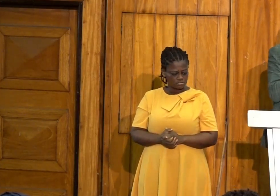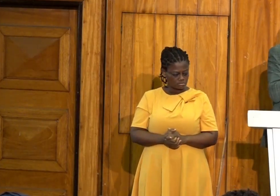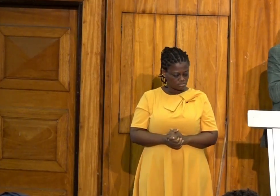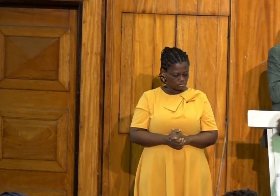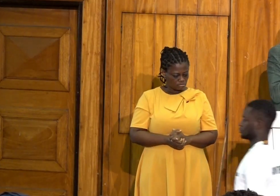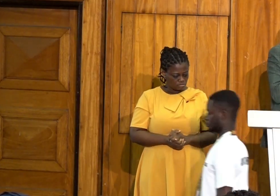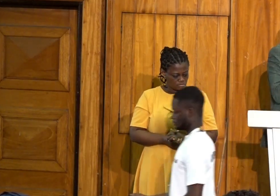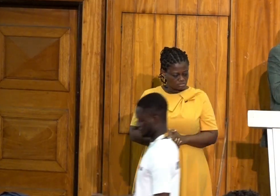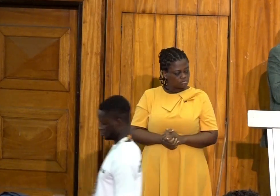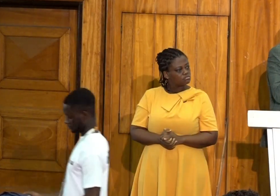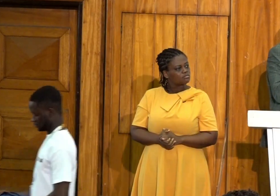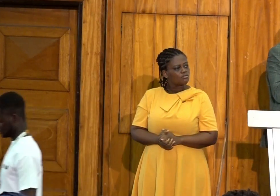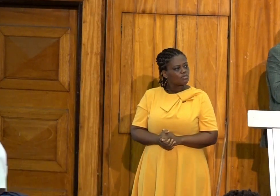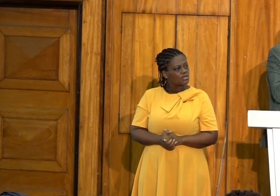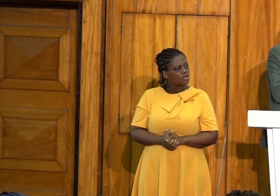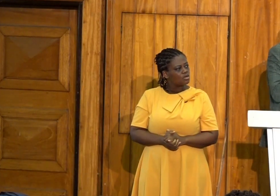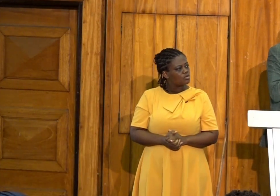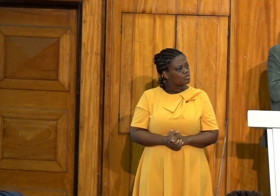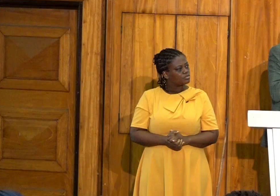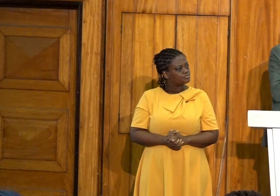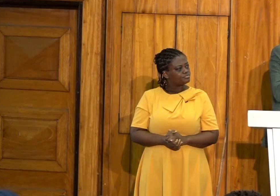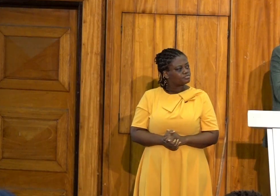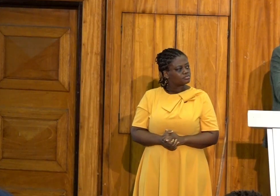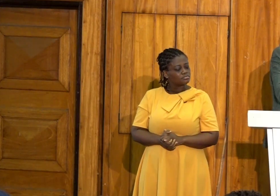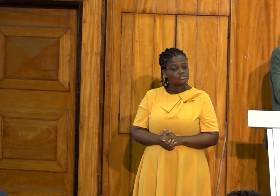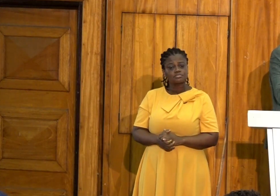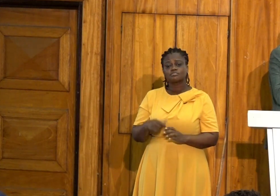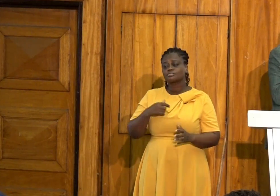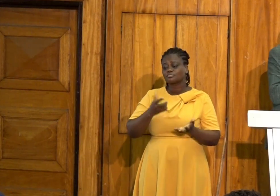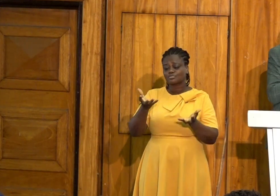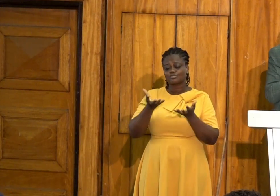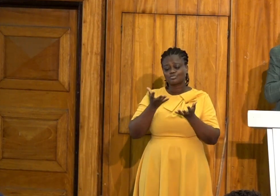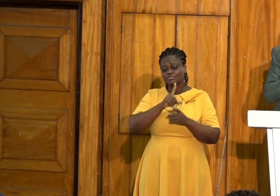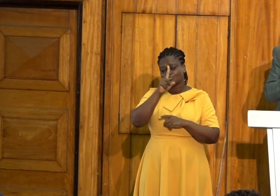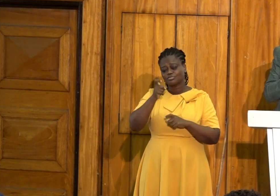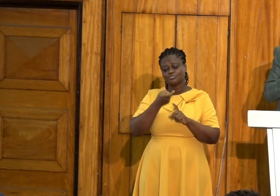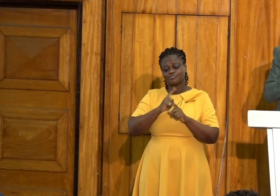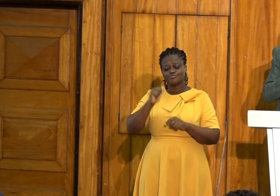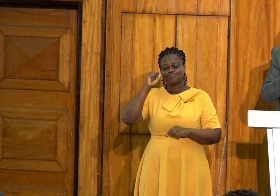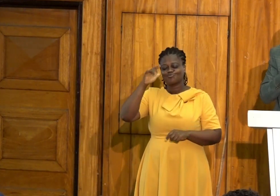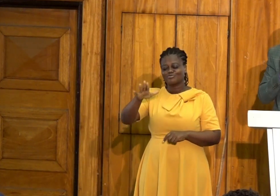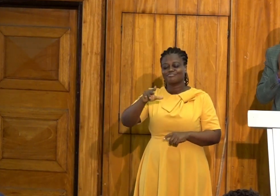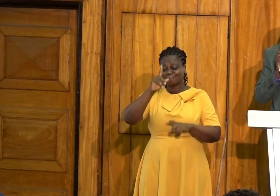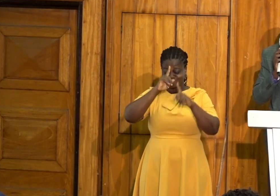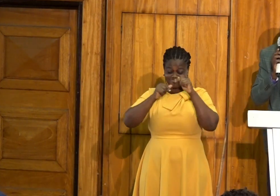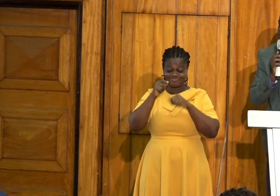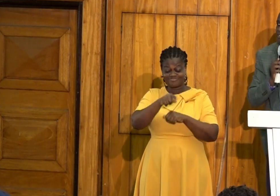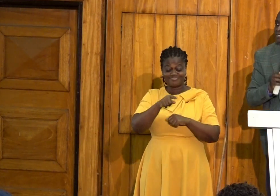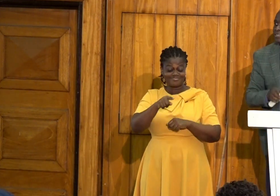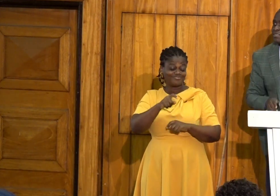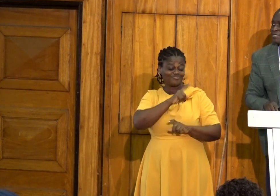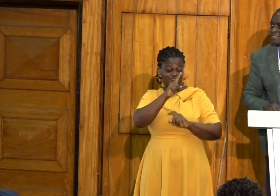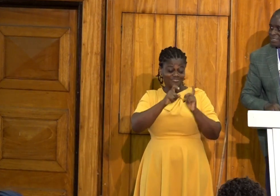2. And I would love a question from a lady, because this is a lady's topic. Yes.